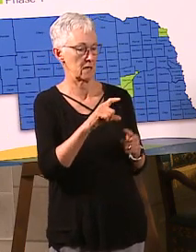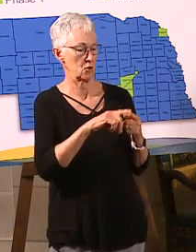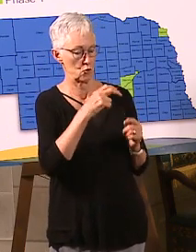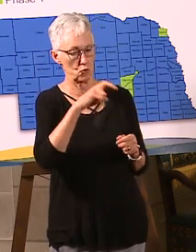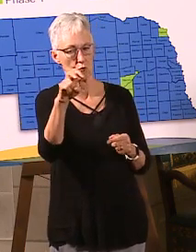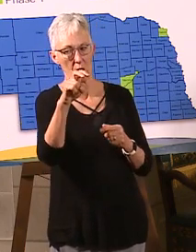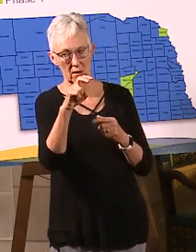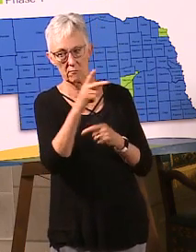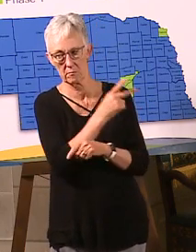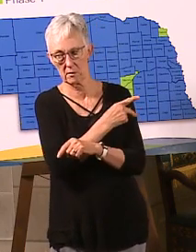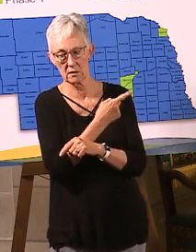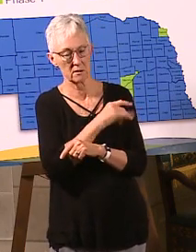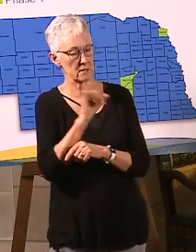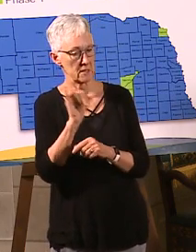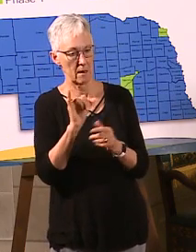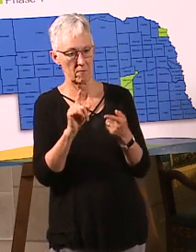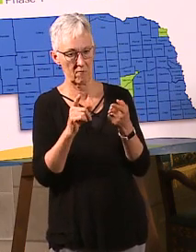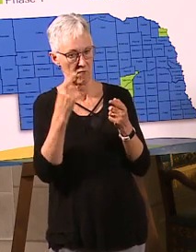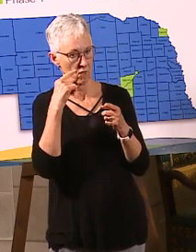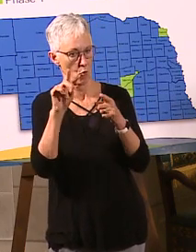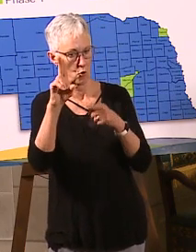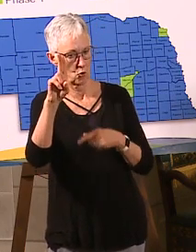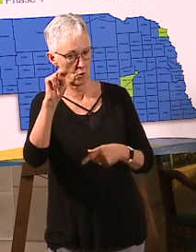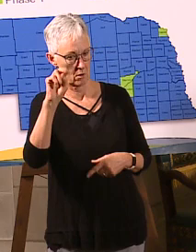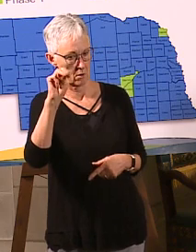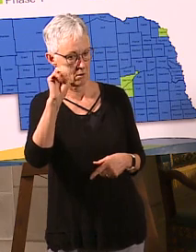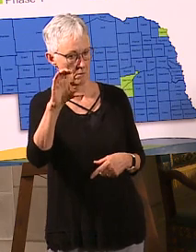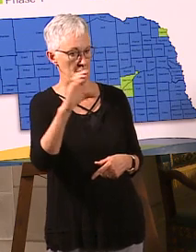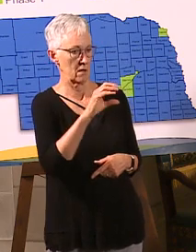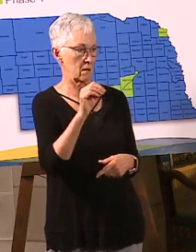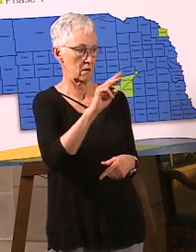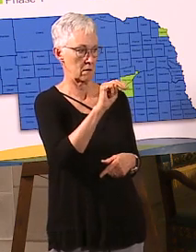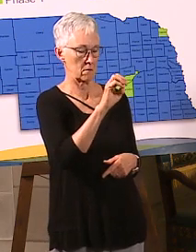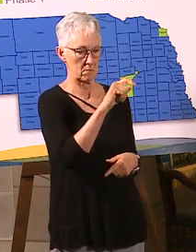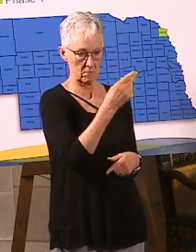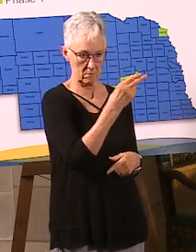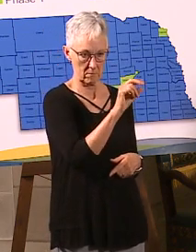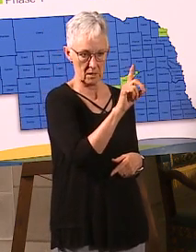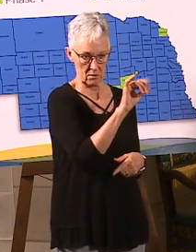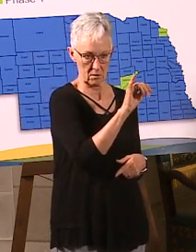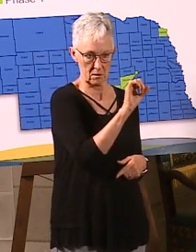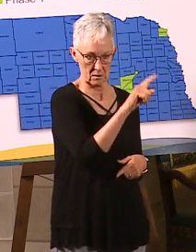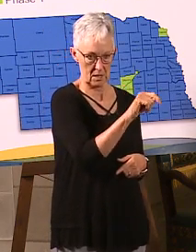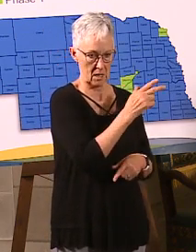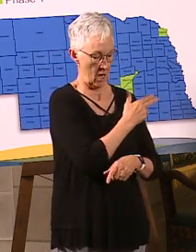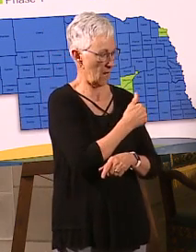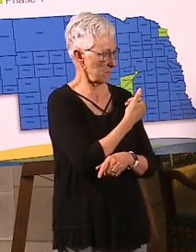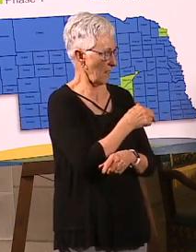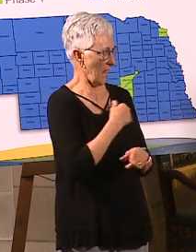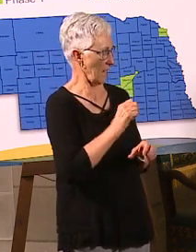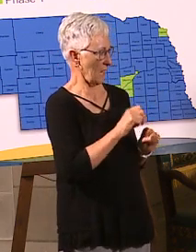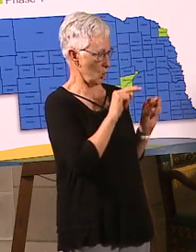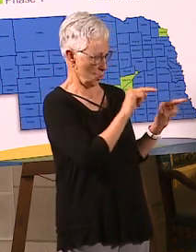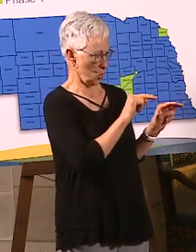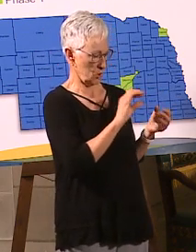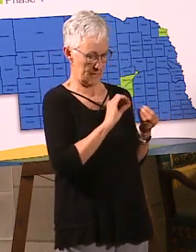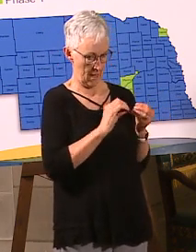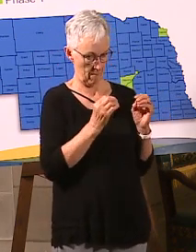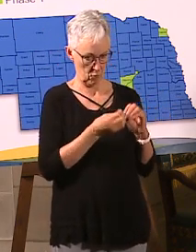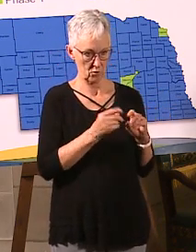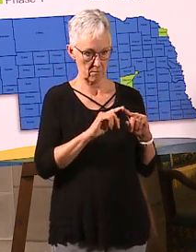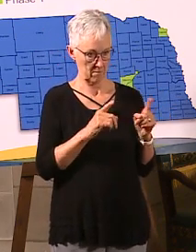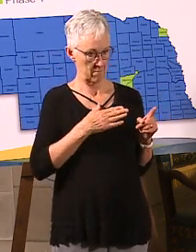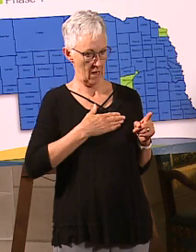Nebraska and Methodist Hospital. So overall, I think I could look at these numbers all day, but my real feel is talking